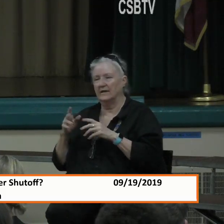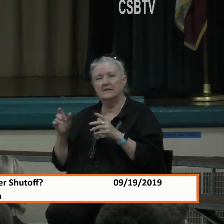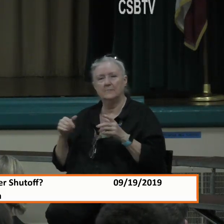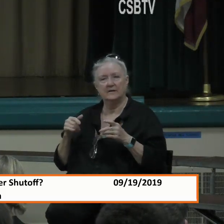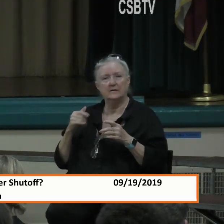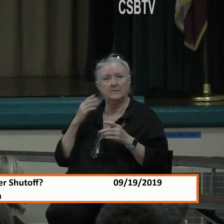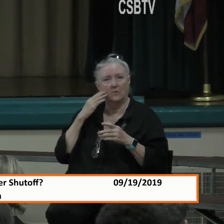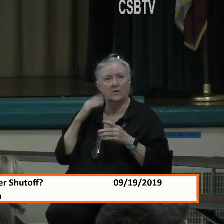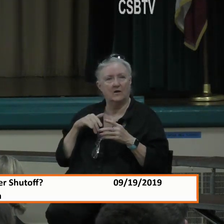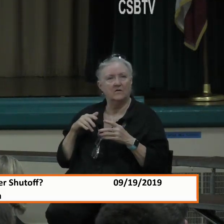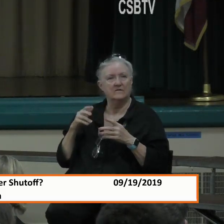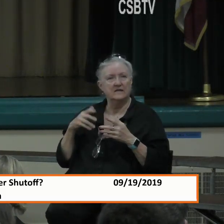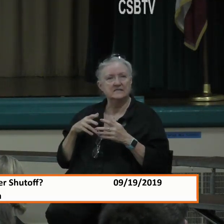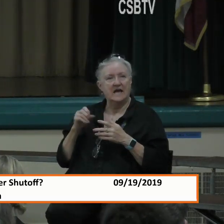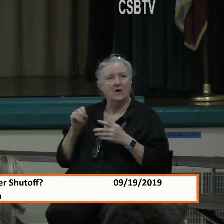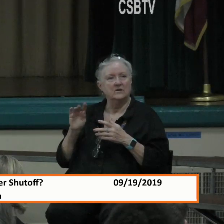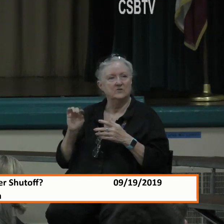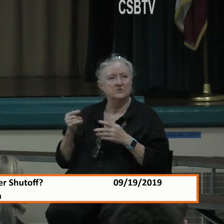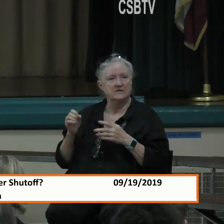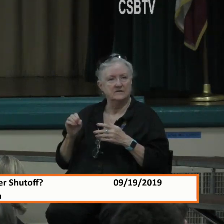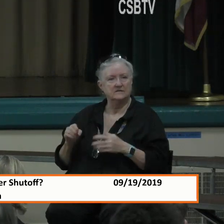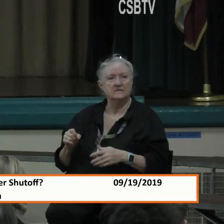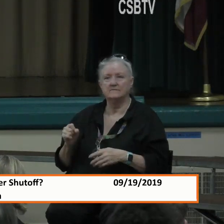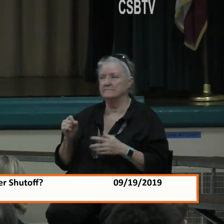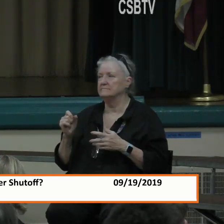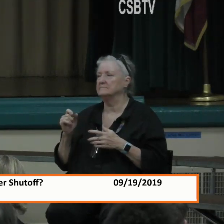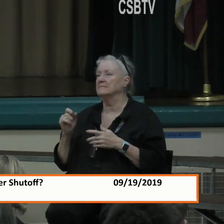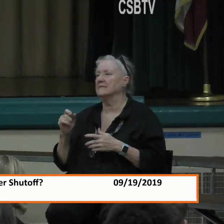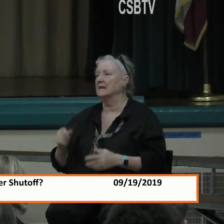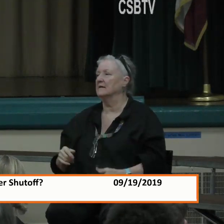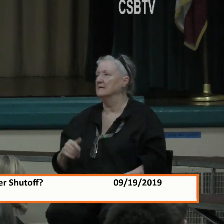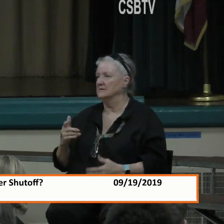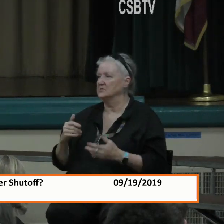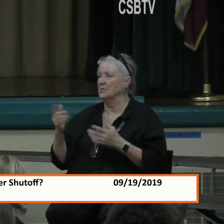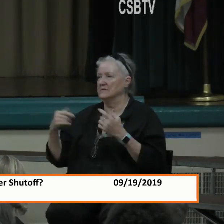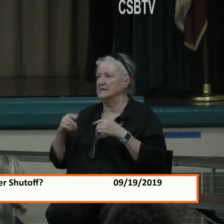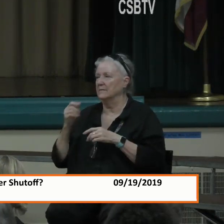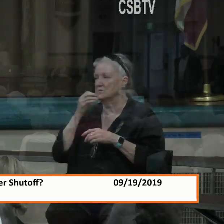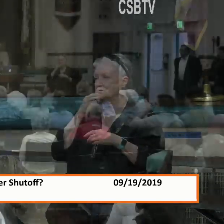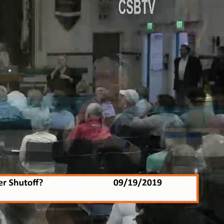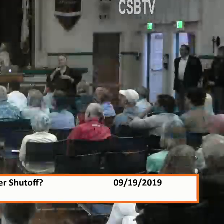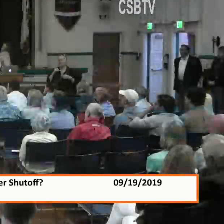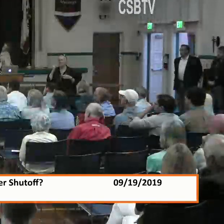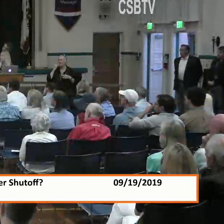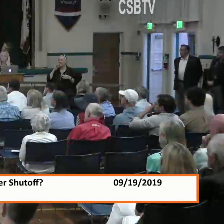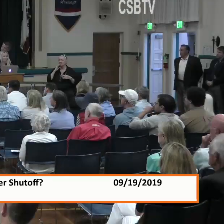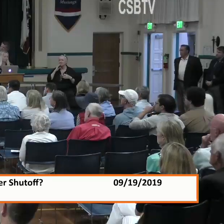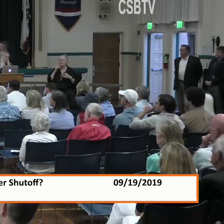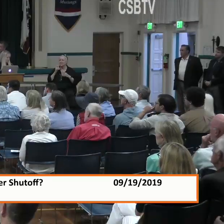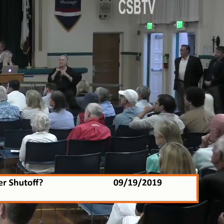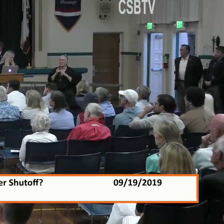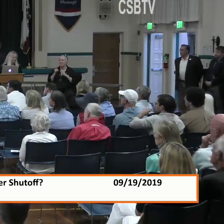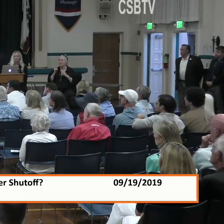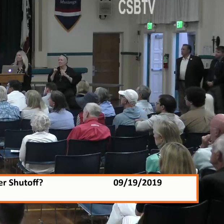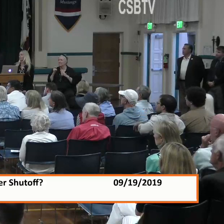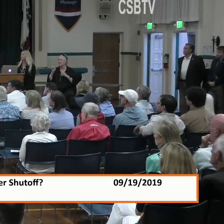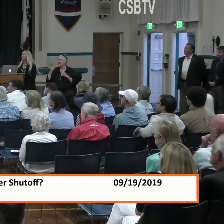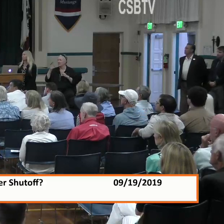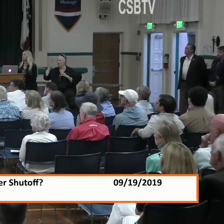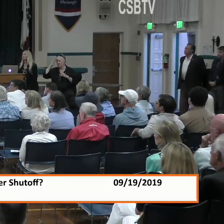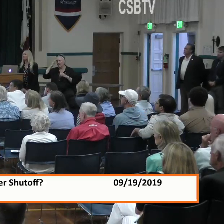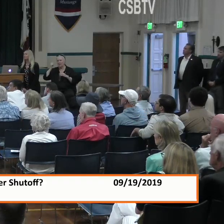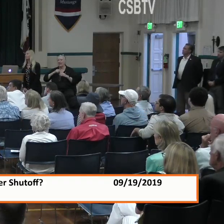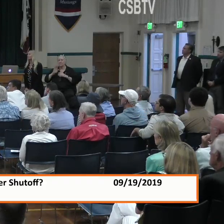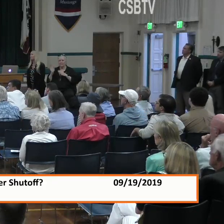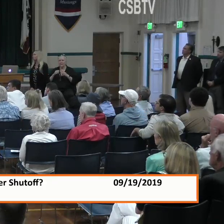be aware of outages in the area, that you can sign up. So that's coming soon. And if I could speak for a moment from the Aware and Prepare